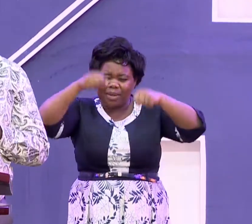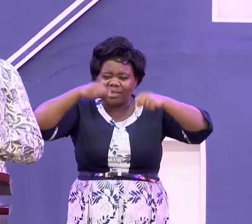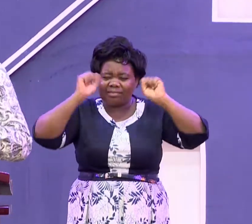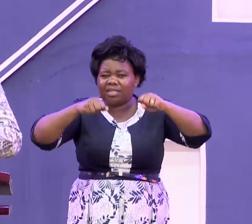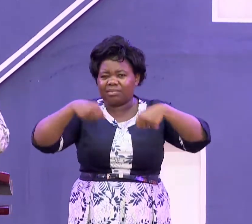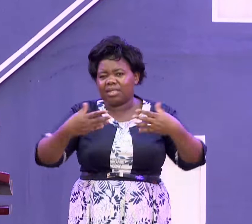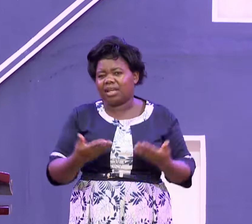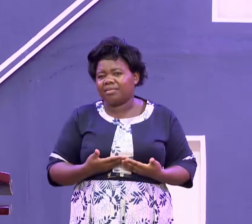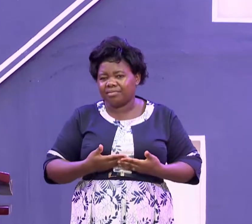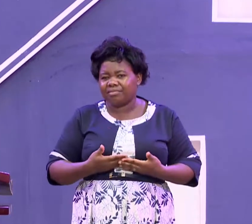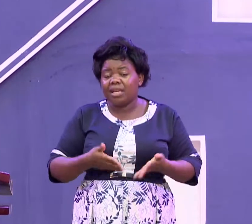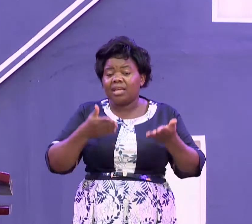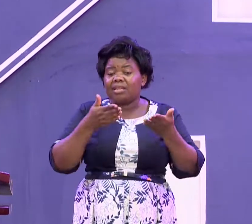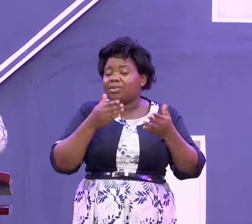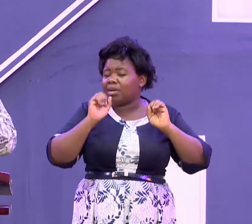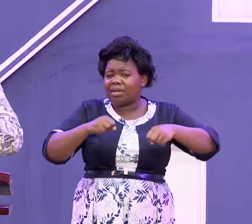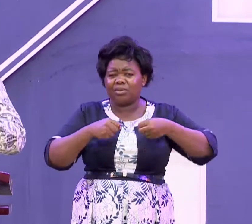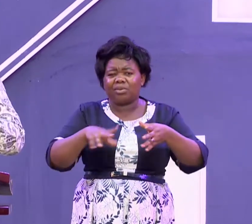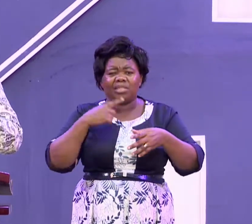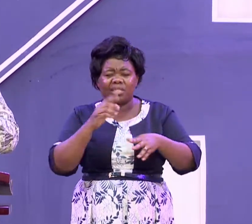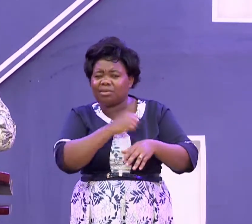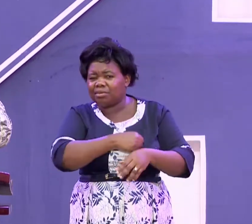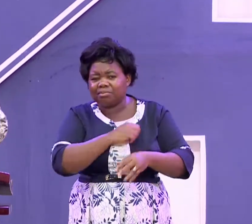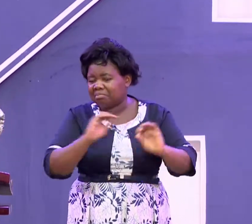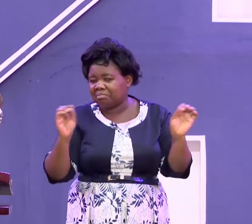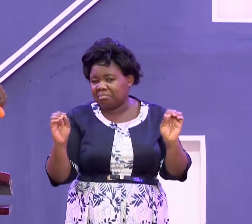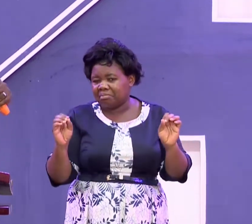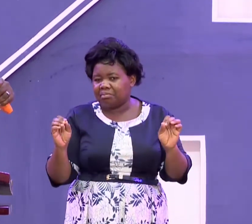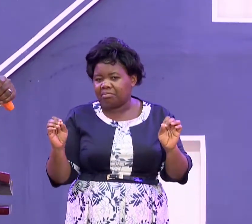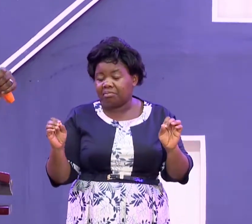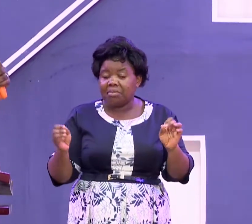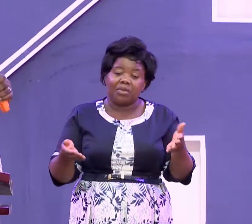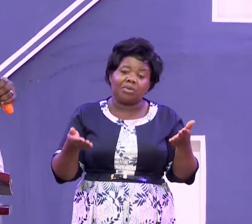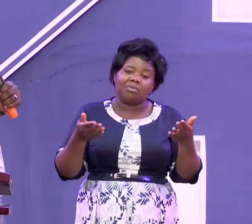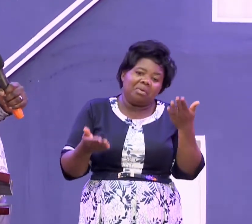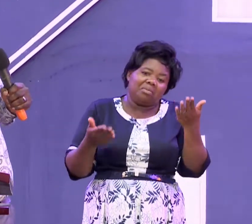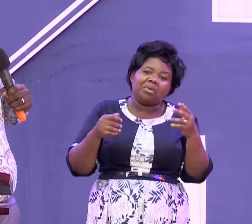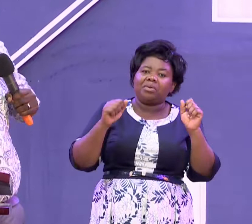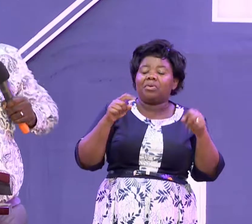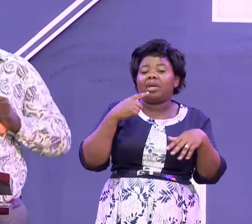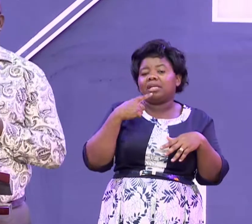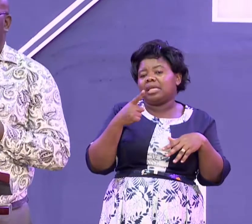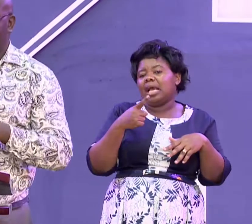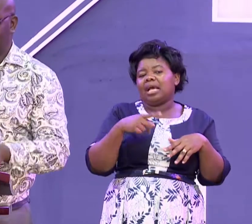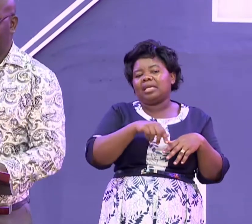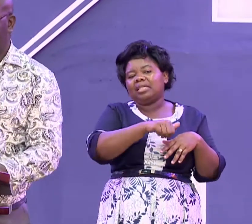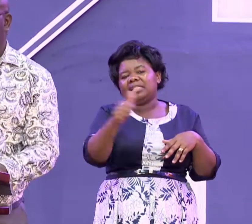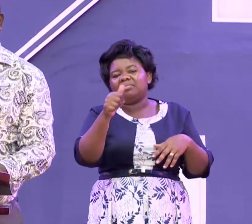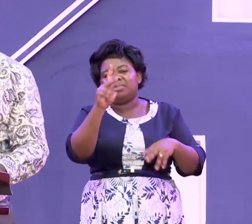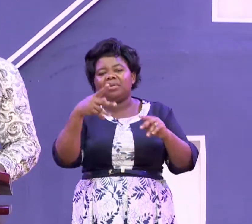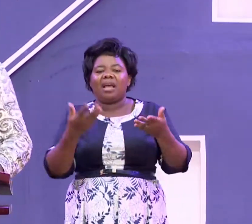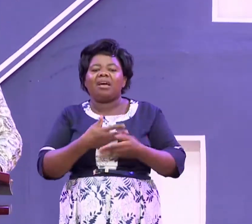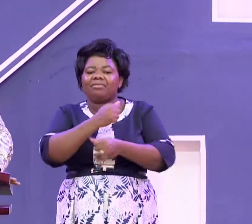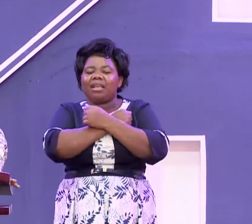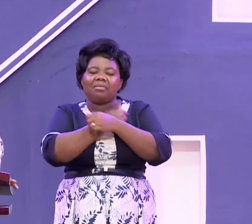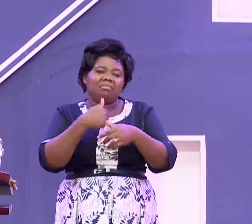tulina kibala. There's no excuse. Tewali kyakwekwasaganya. Abaliwe baweebwa ekyokwagala nze saakiweebwa. We cannot say those were given